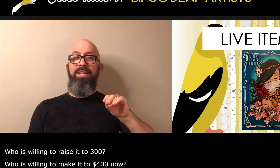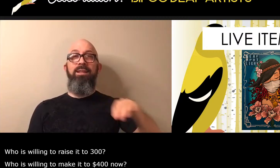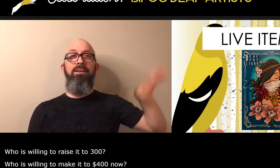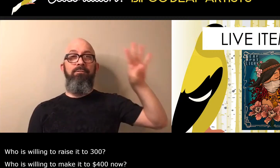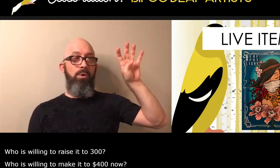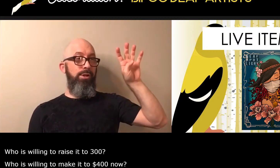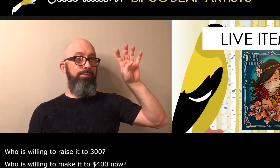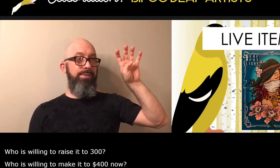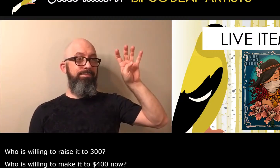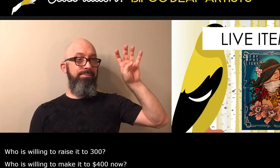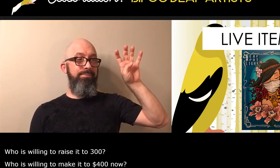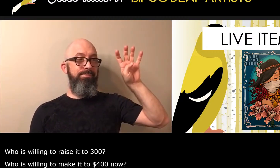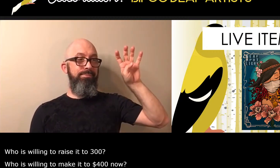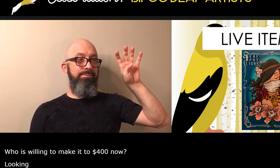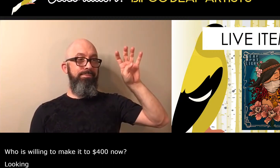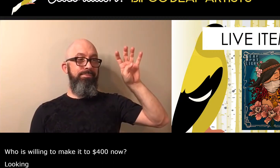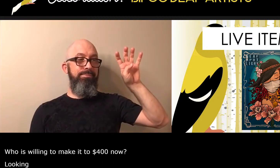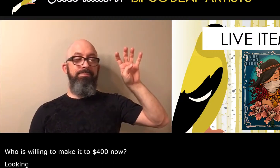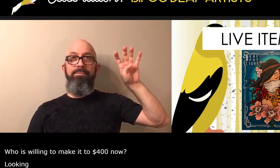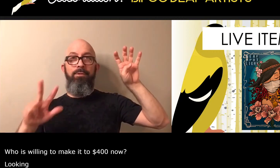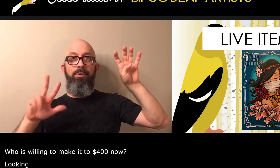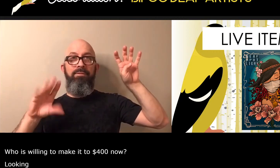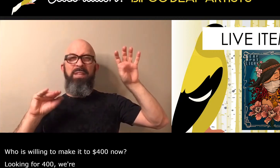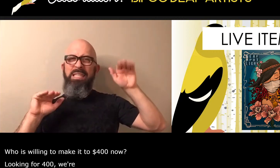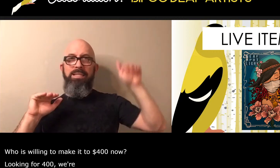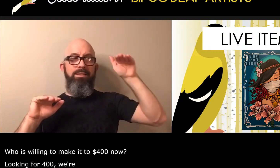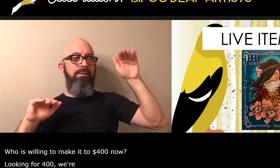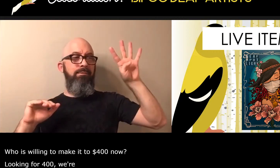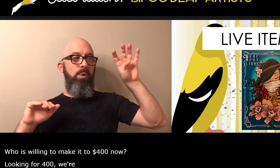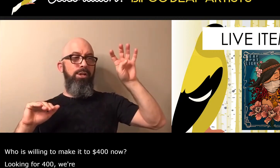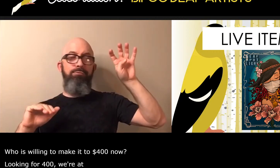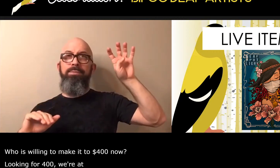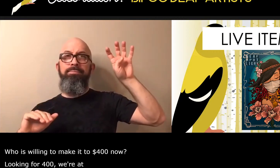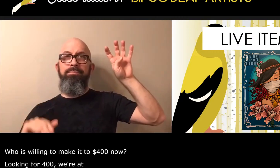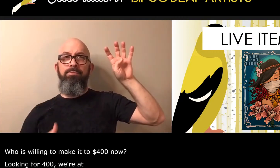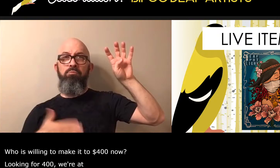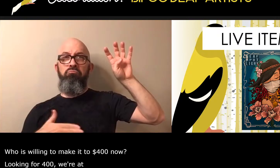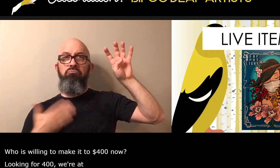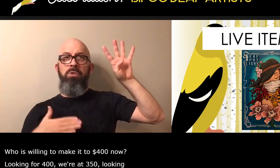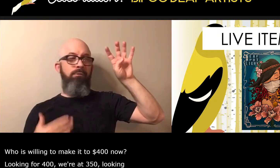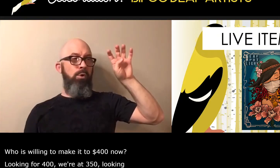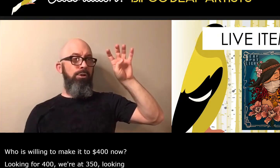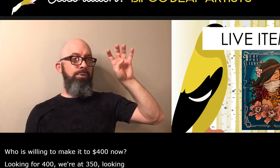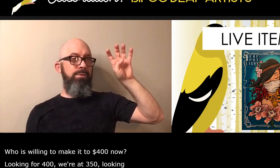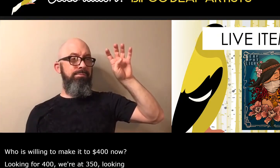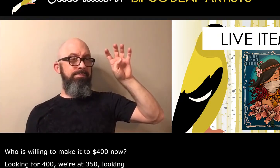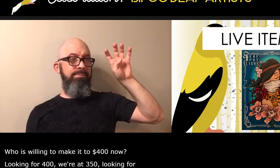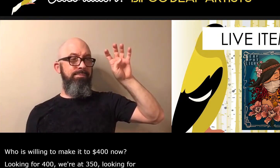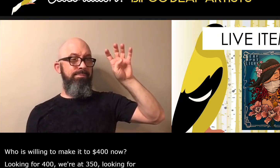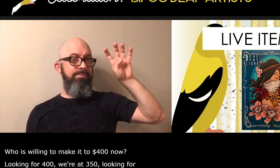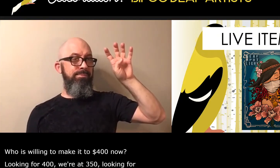Looking for 400, we're at 350. Looking for 400, we're at 350.